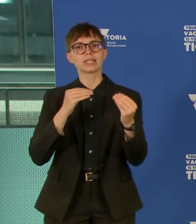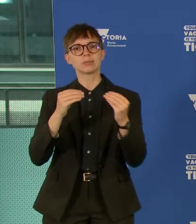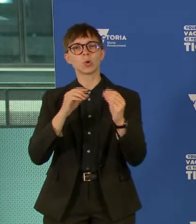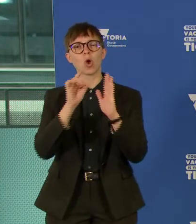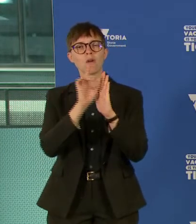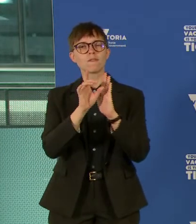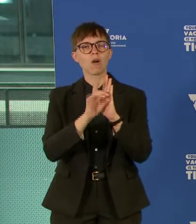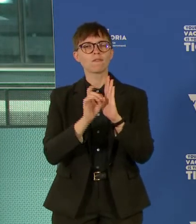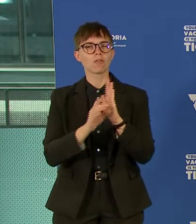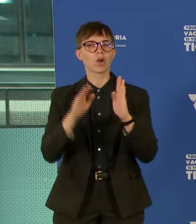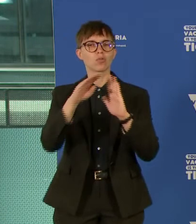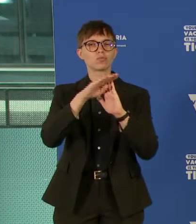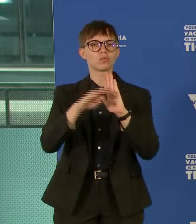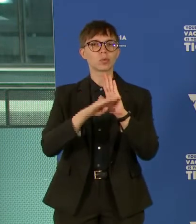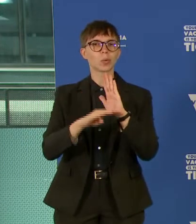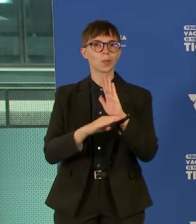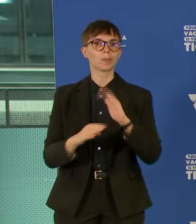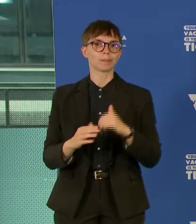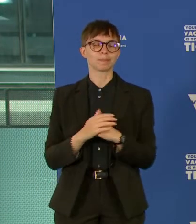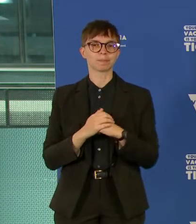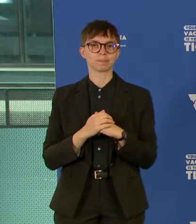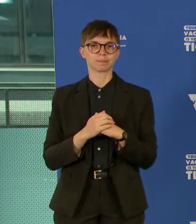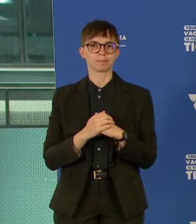as a community. We're at that point.